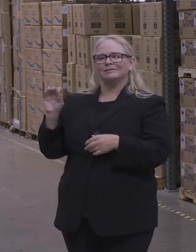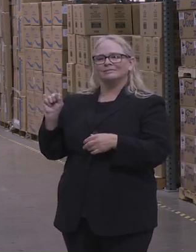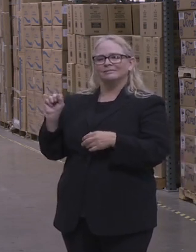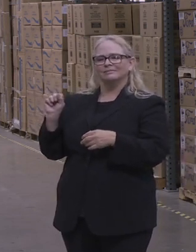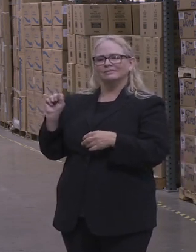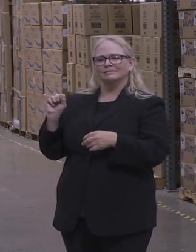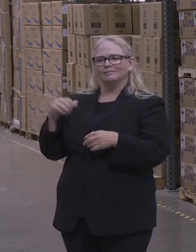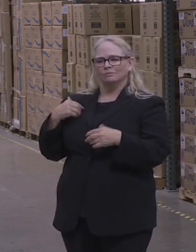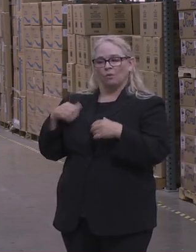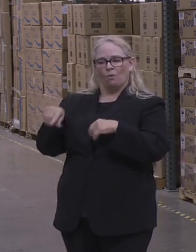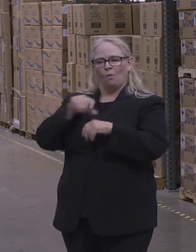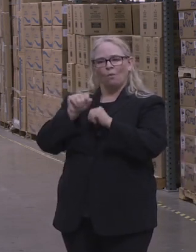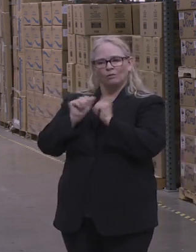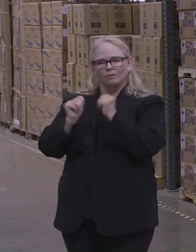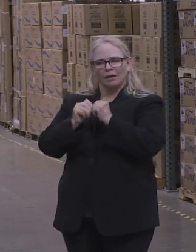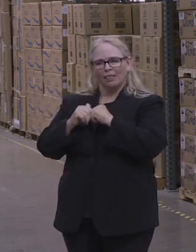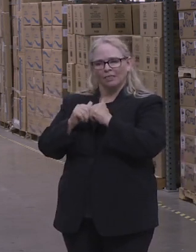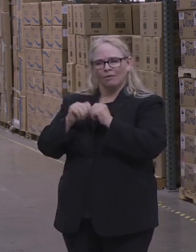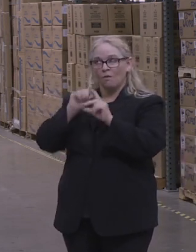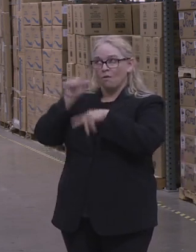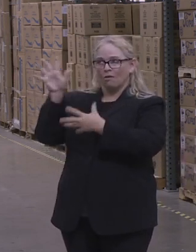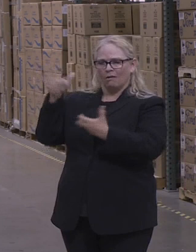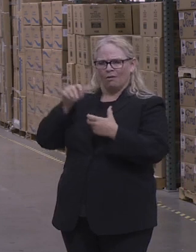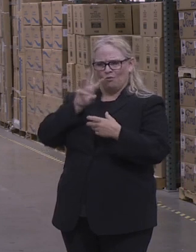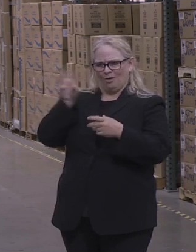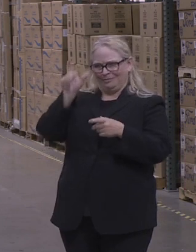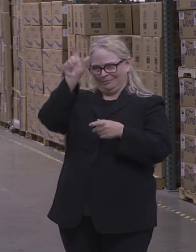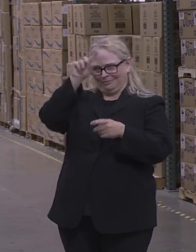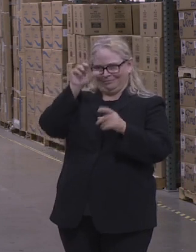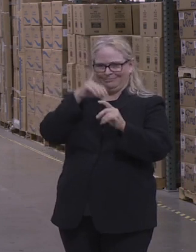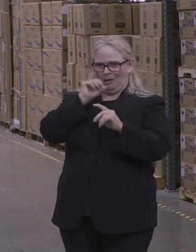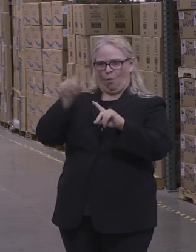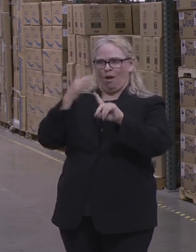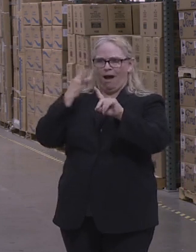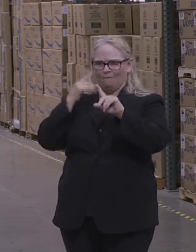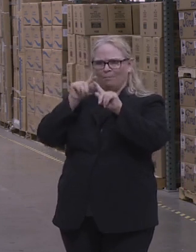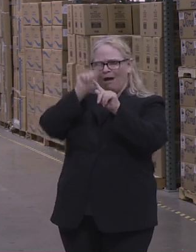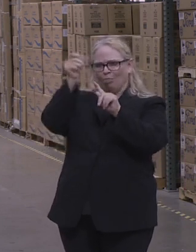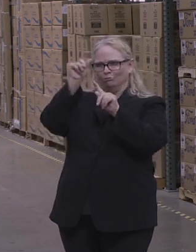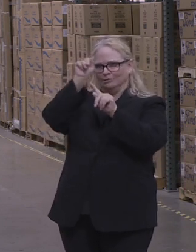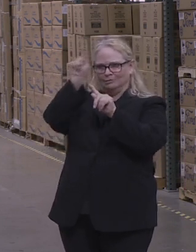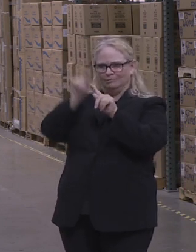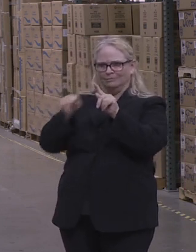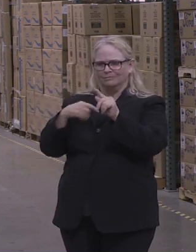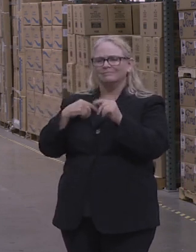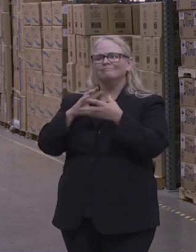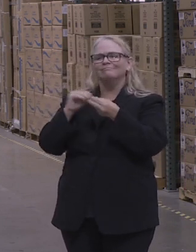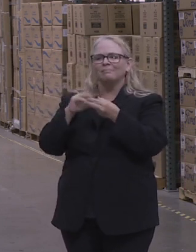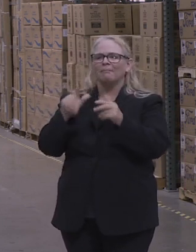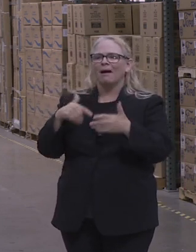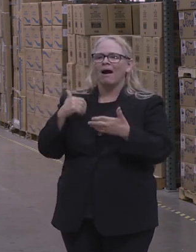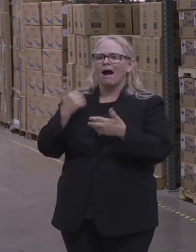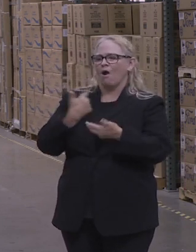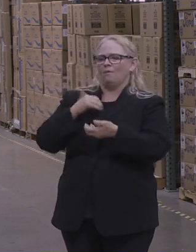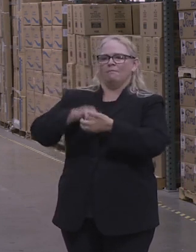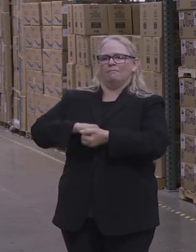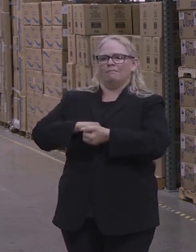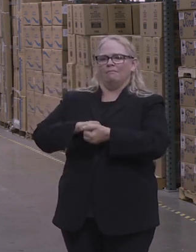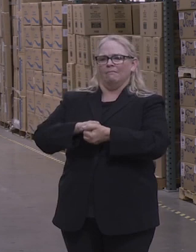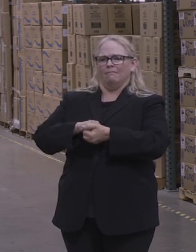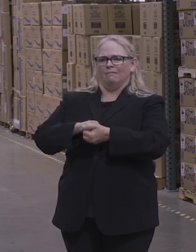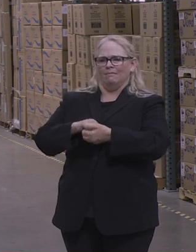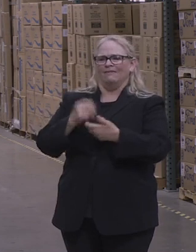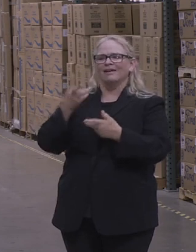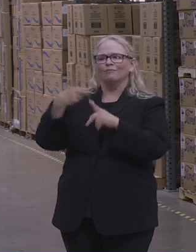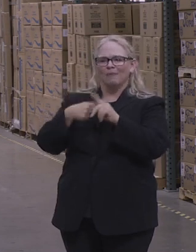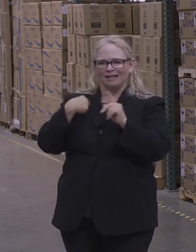well aware of announcements we've made in relationship to that partnership and efforts that were underway going back many, many months to